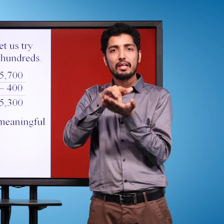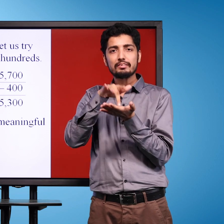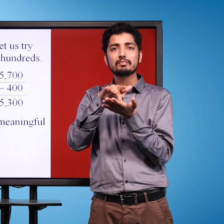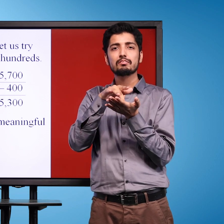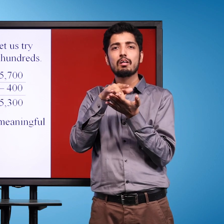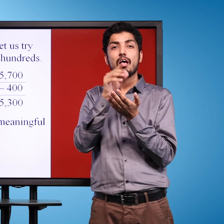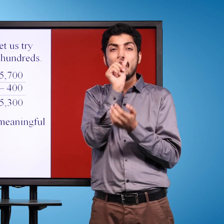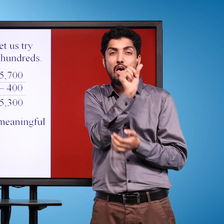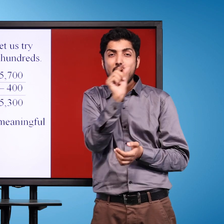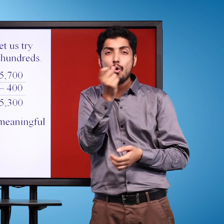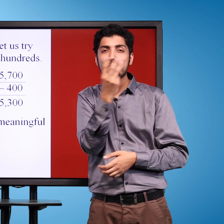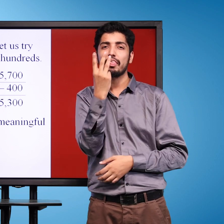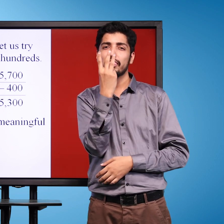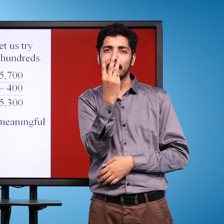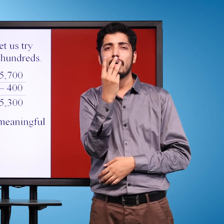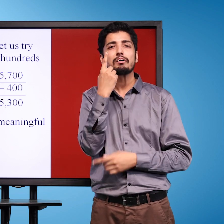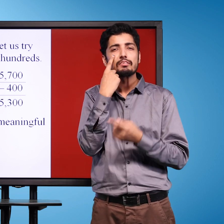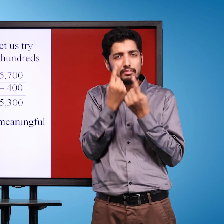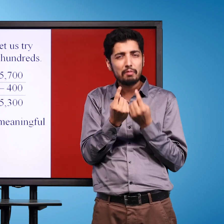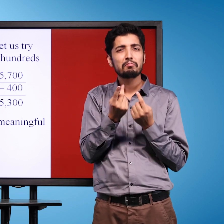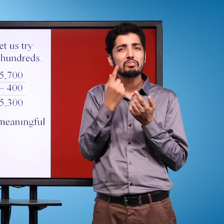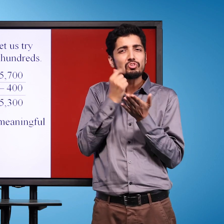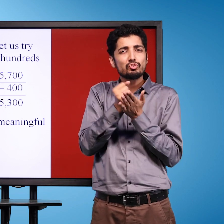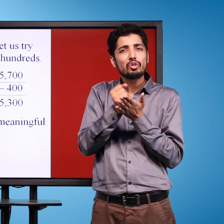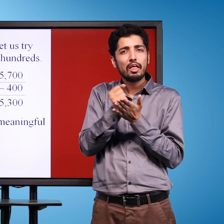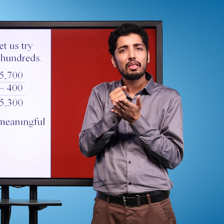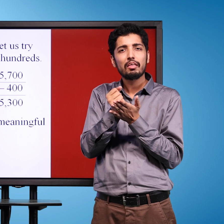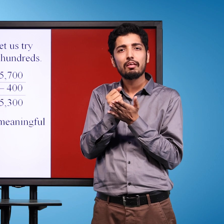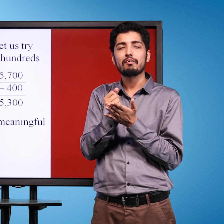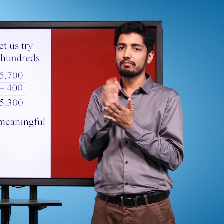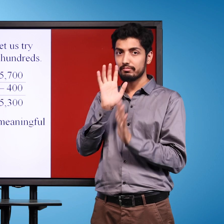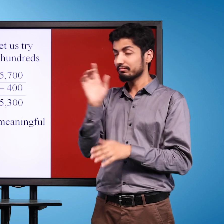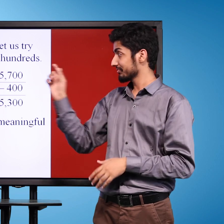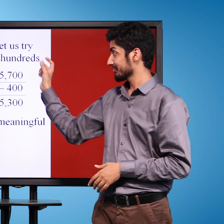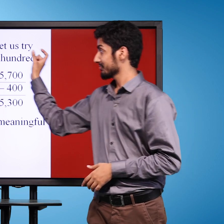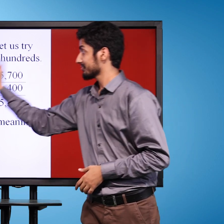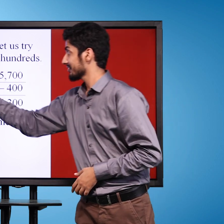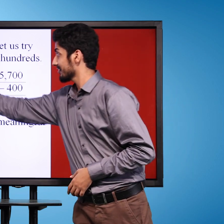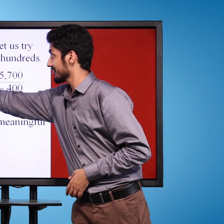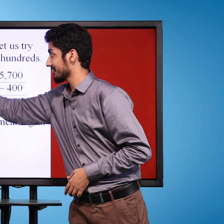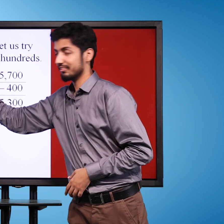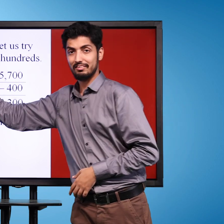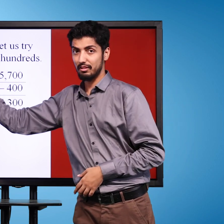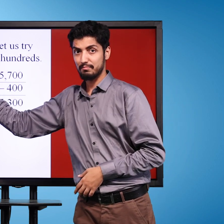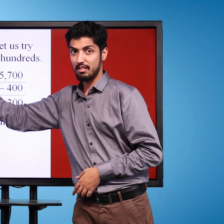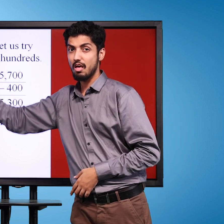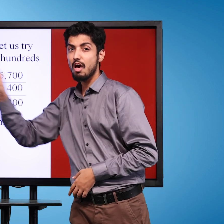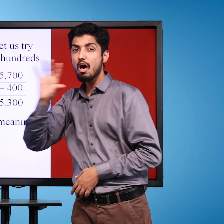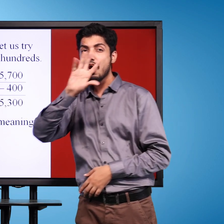5,700, minus 436 rounds off to minus 400. Estimated difference